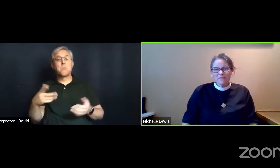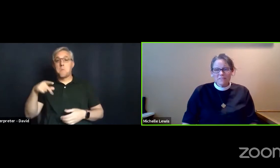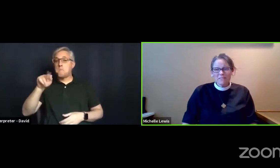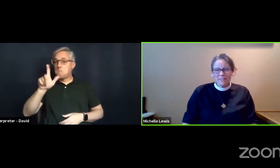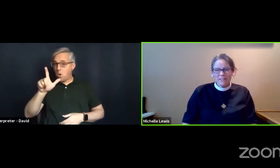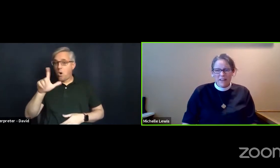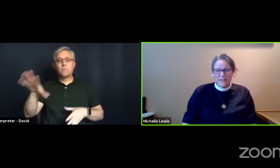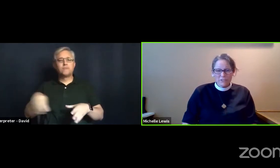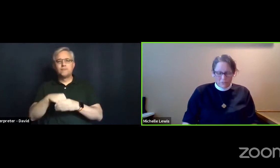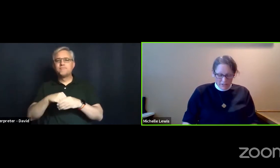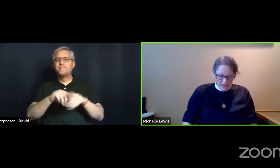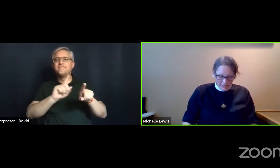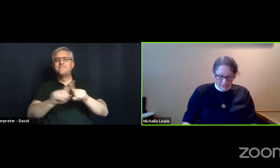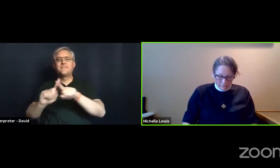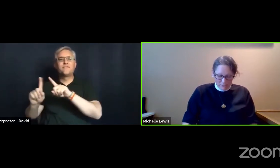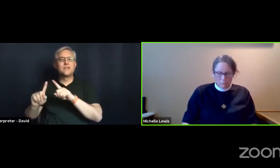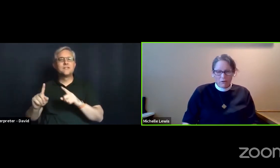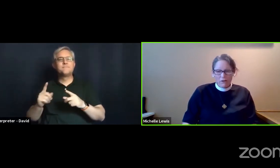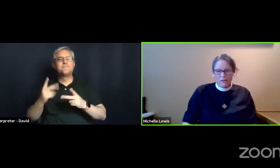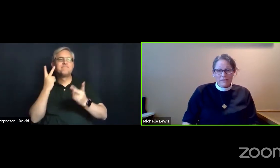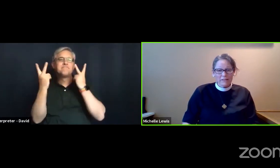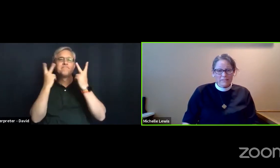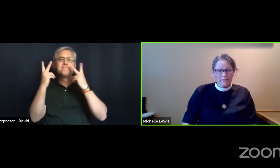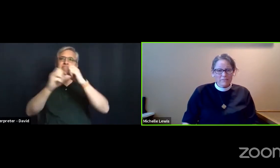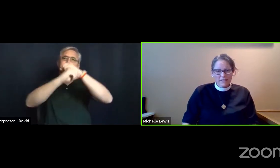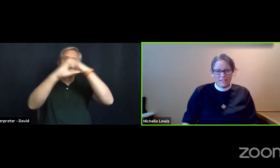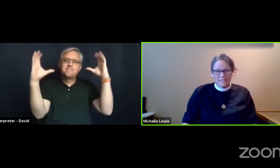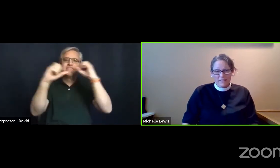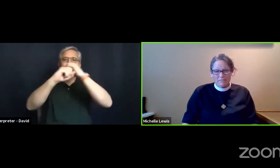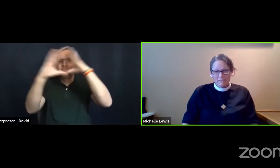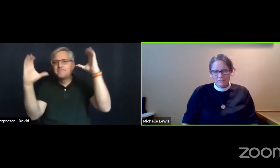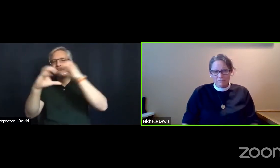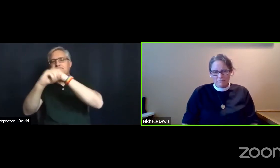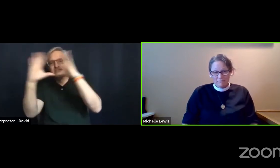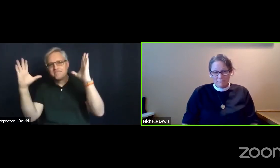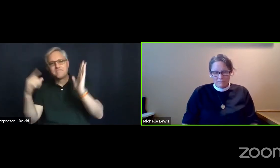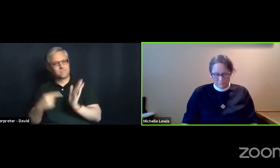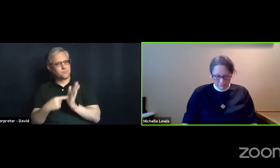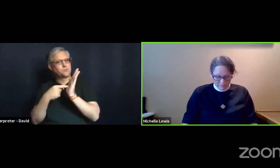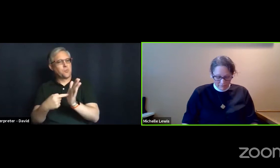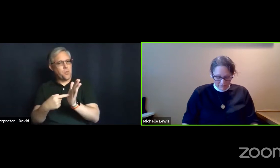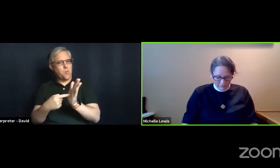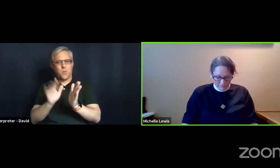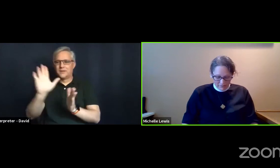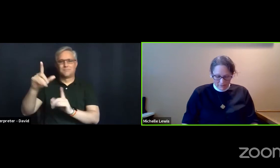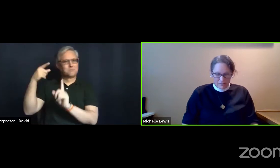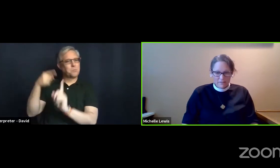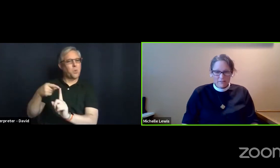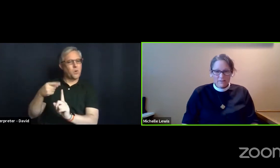the theological concepts that Paul is emphasizing.